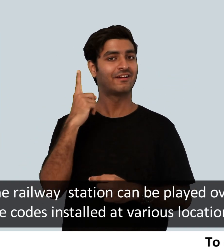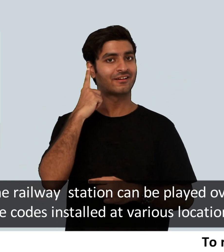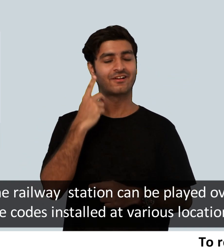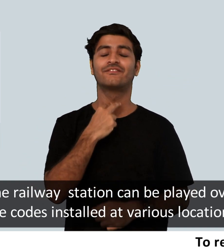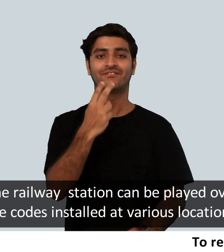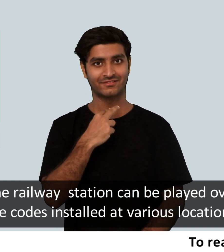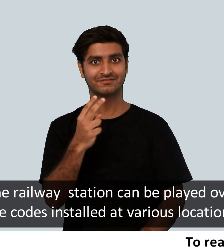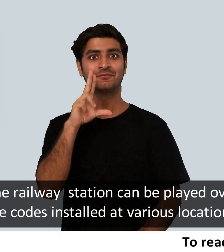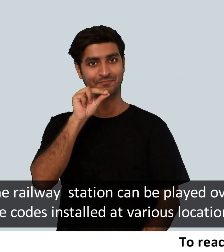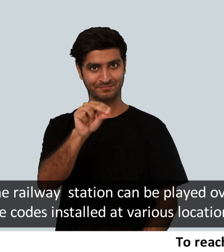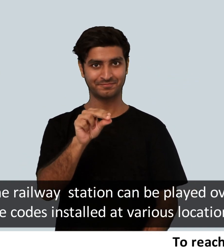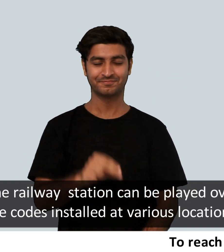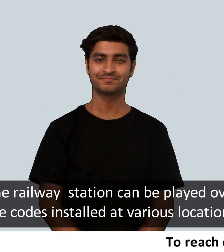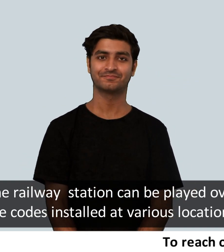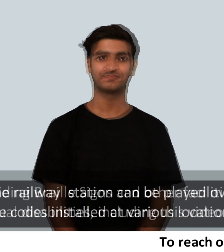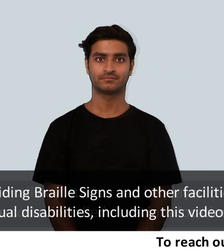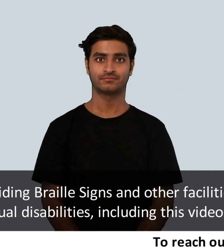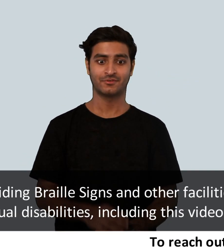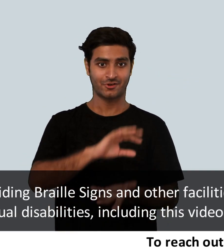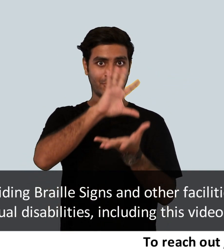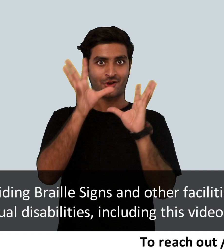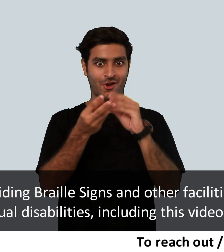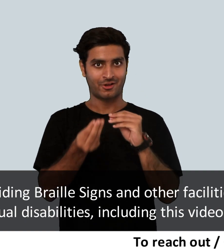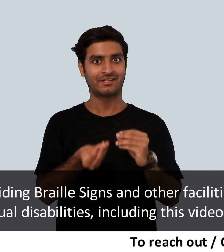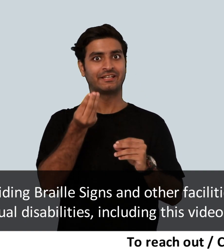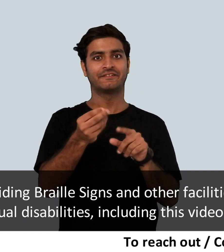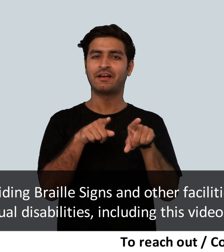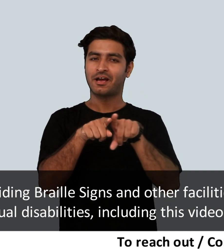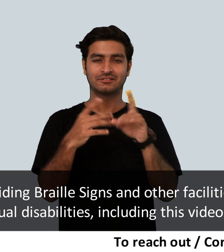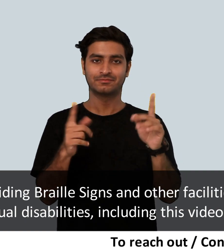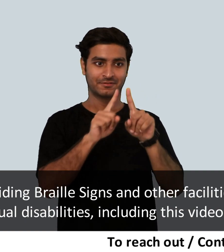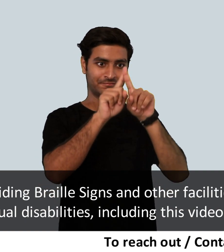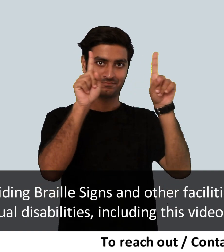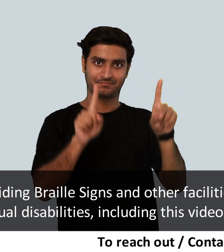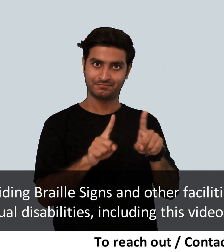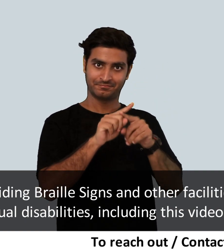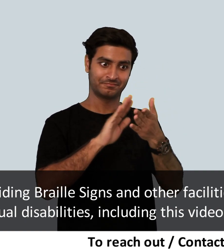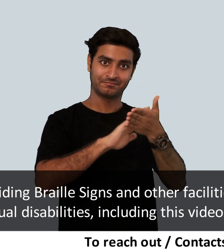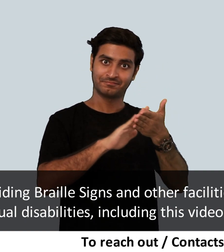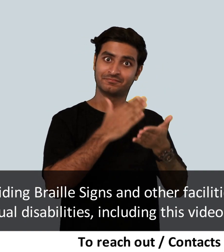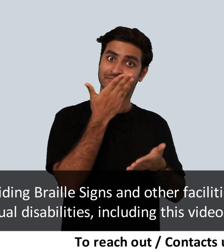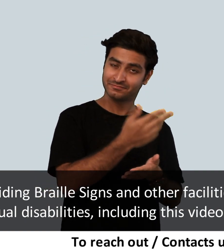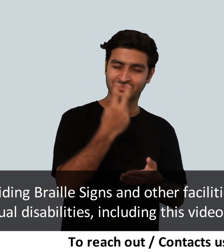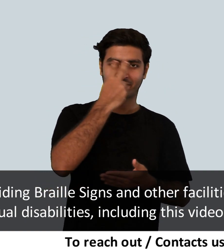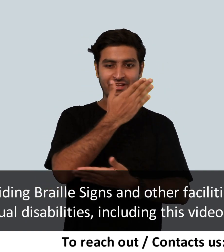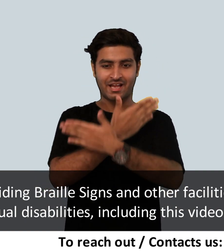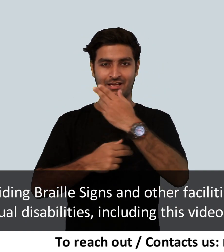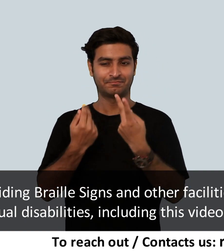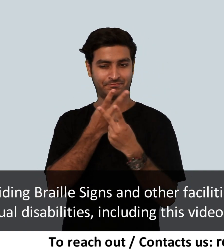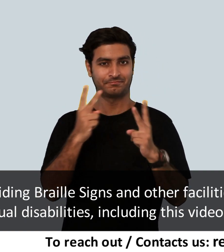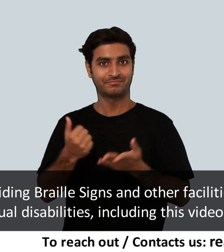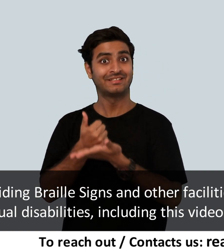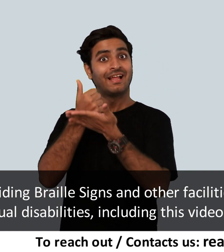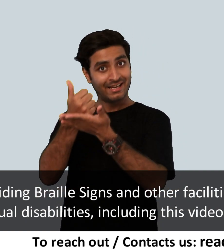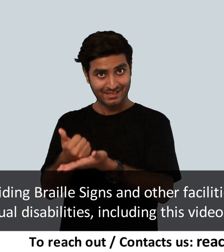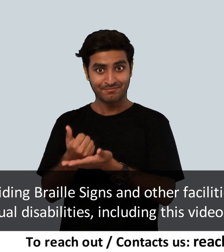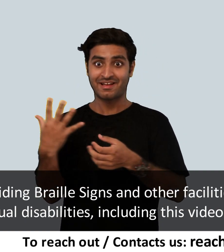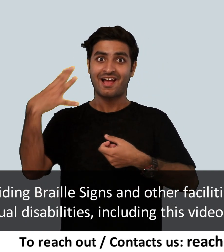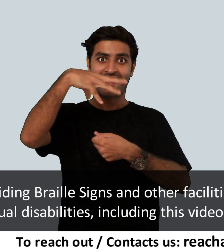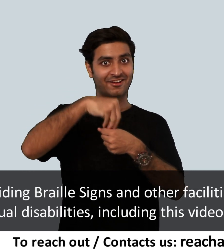locations. The initiative of providing rail signs and other facilities for people